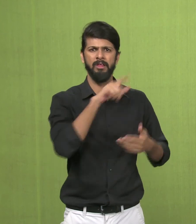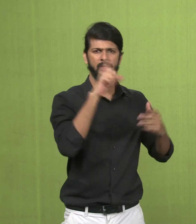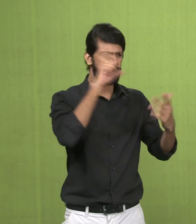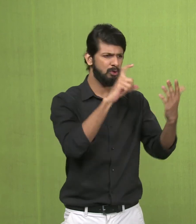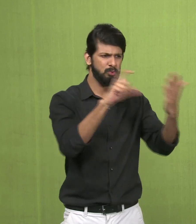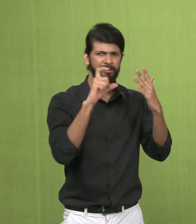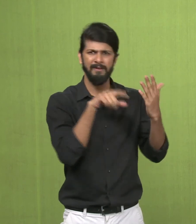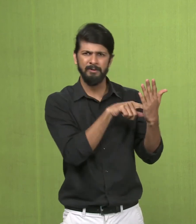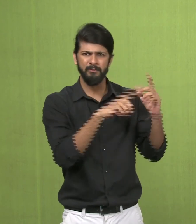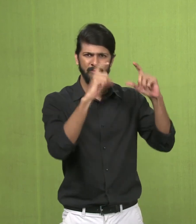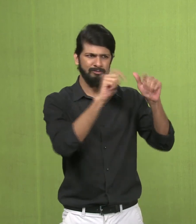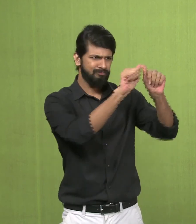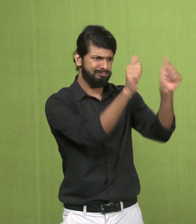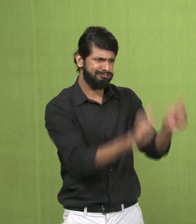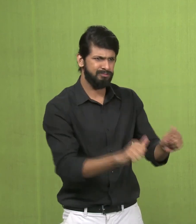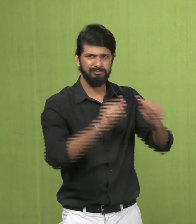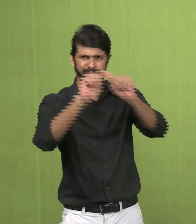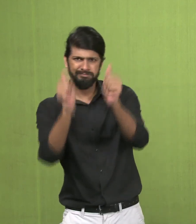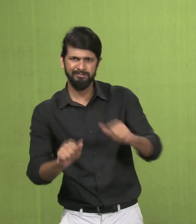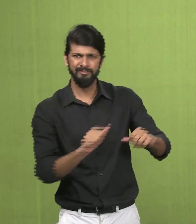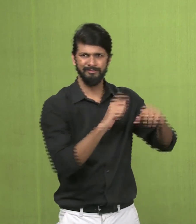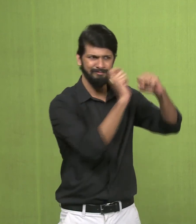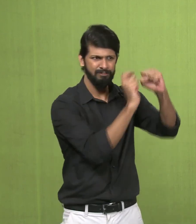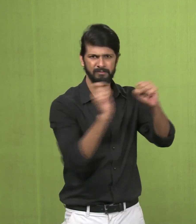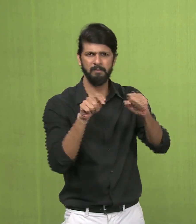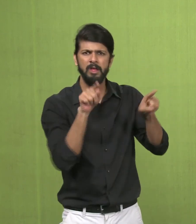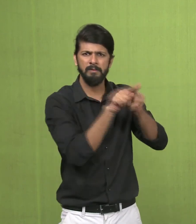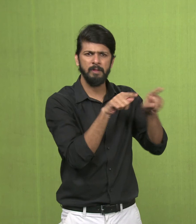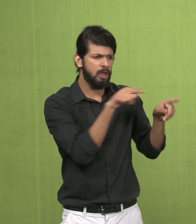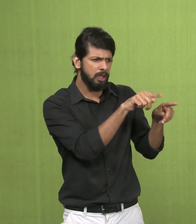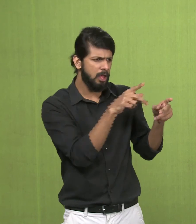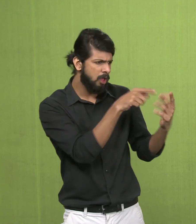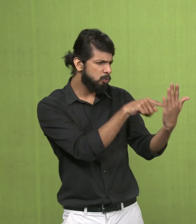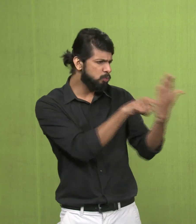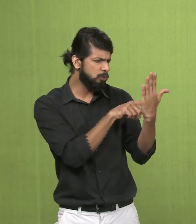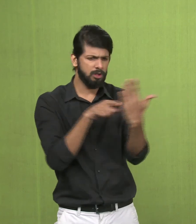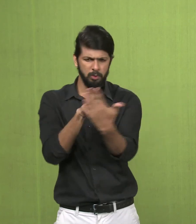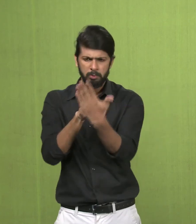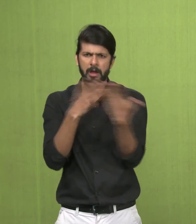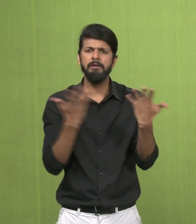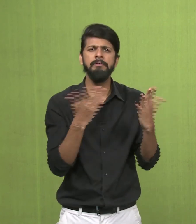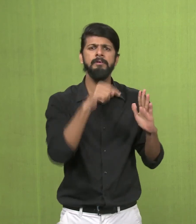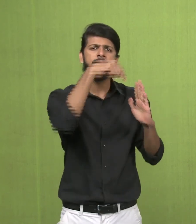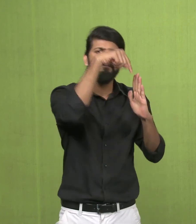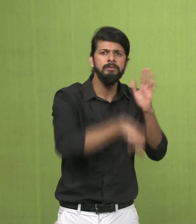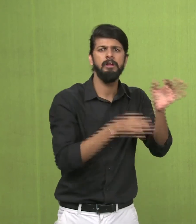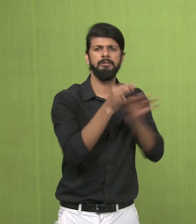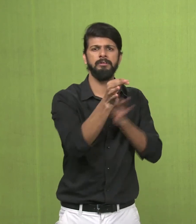how were the images of Buddhism and Jainism represented during the Gupta